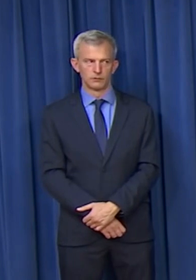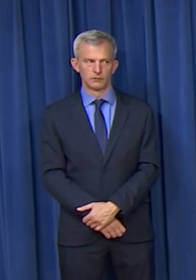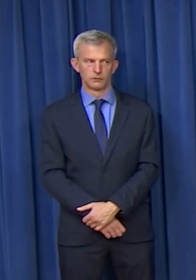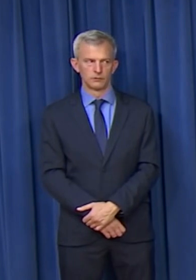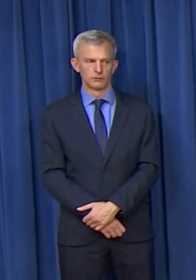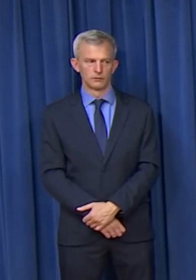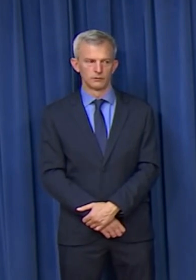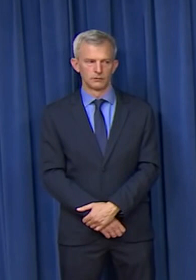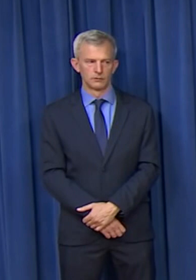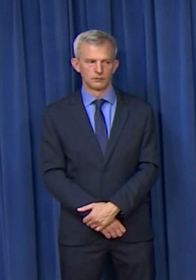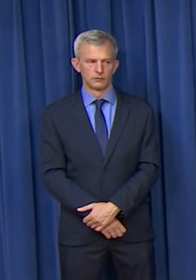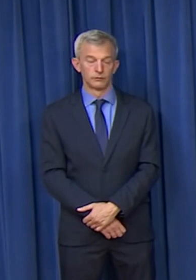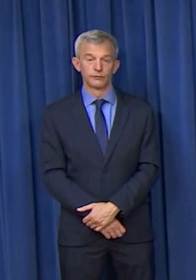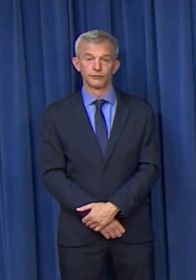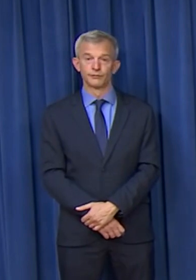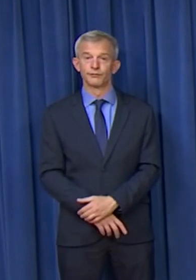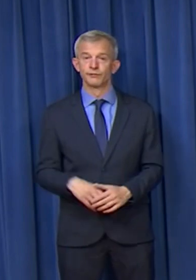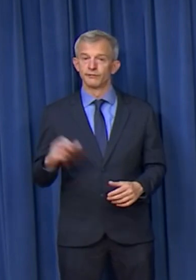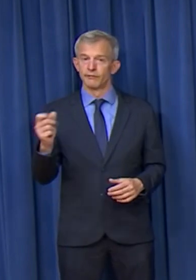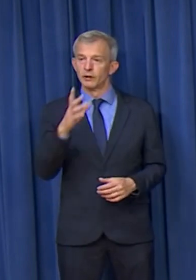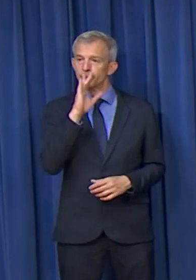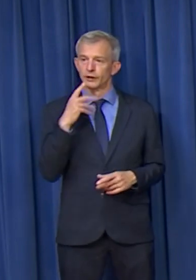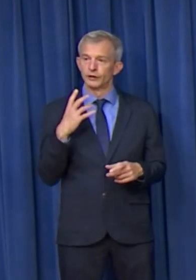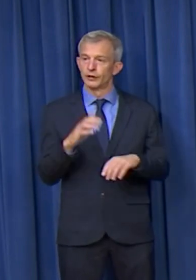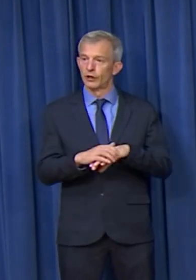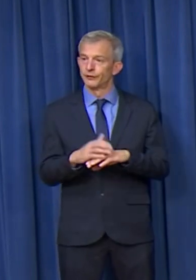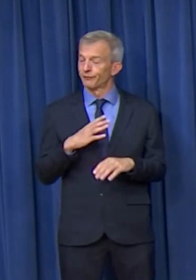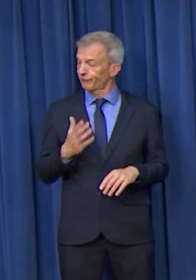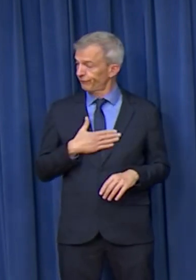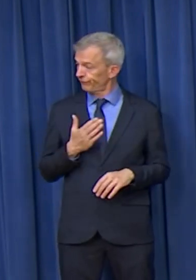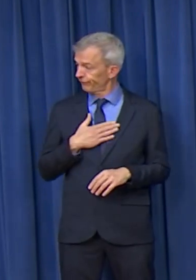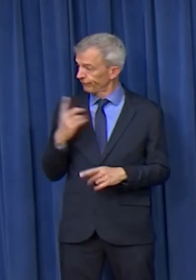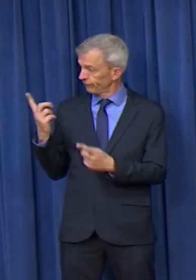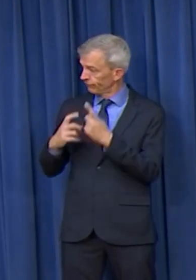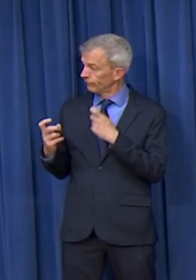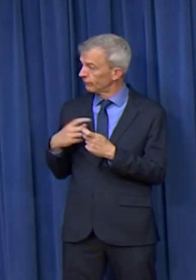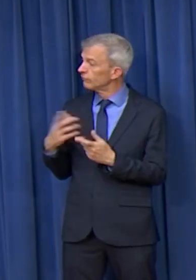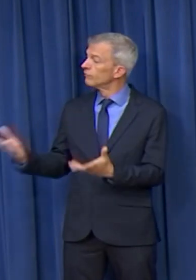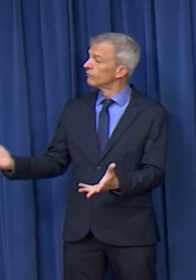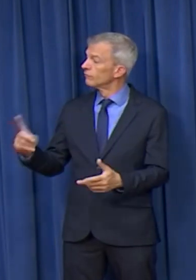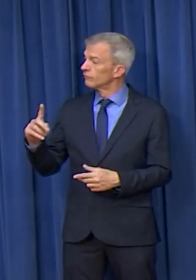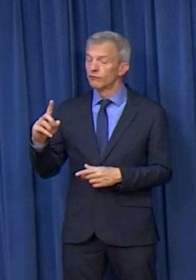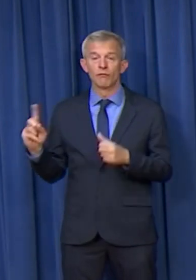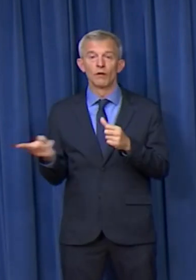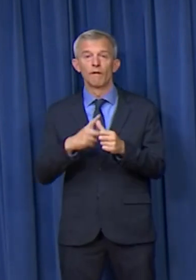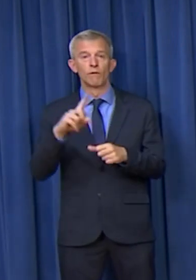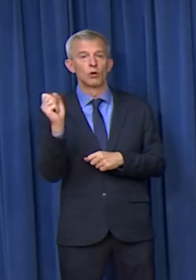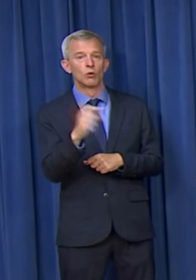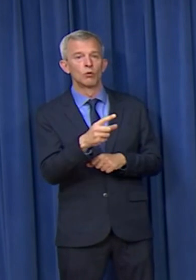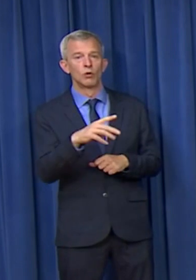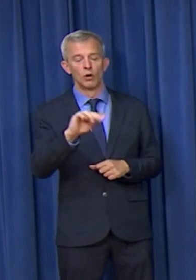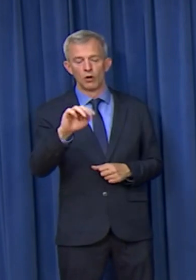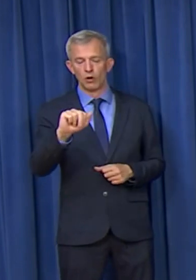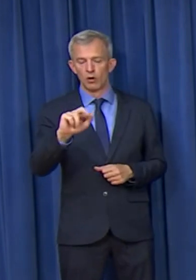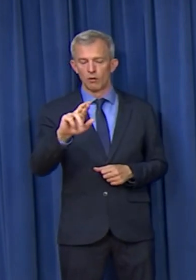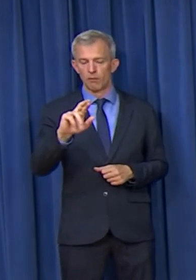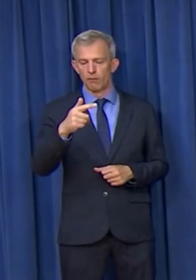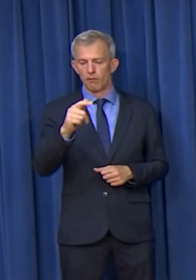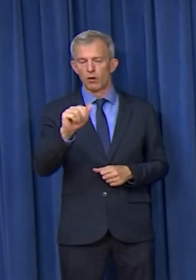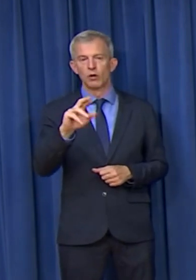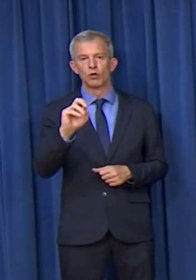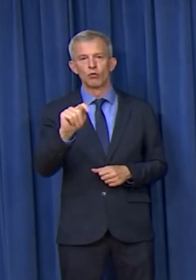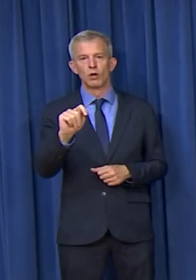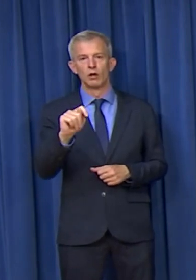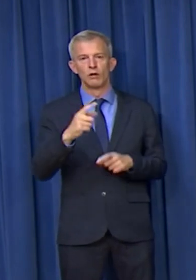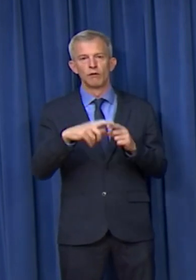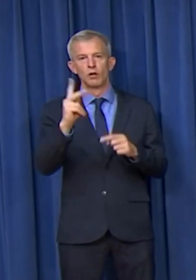Yicon. Okay, now I'm happy to take questions if they could be related to me. Rob? The first question comes from Margaret Carrero, a reporter